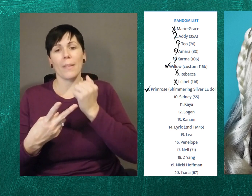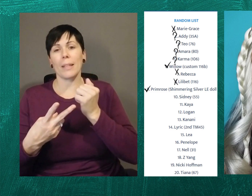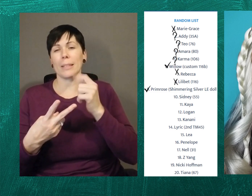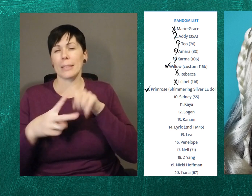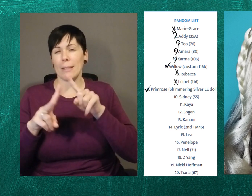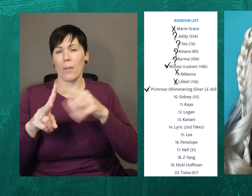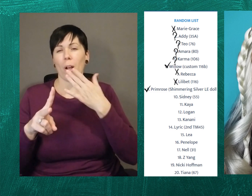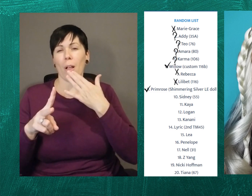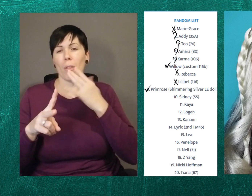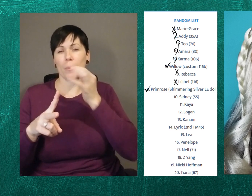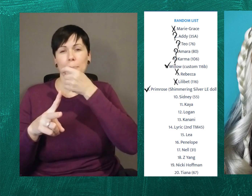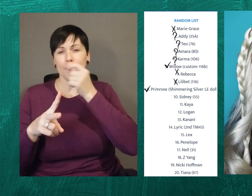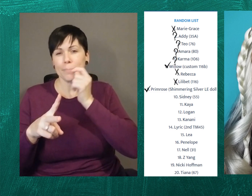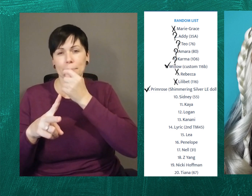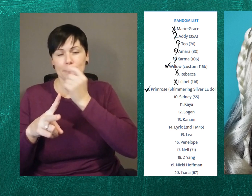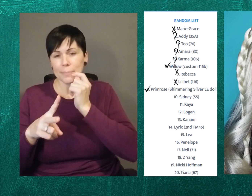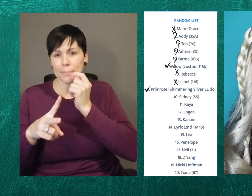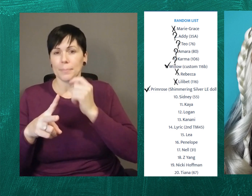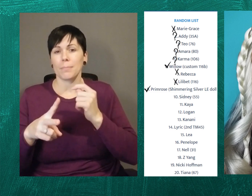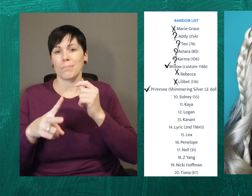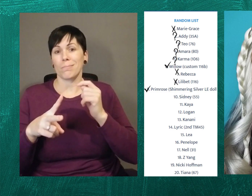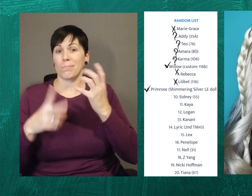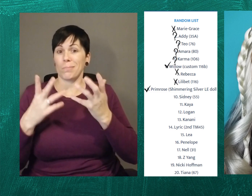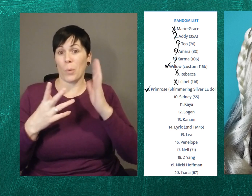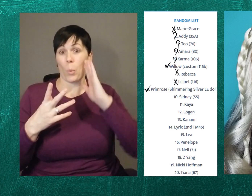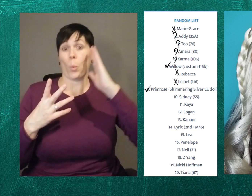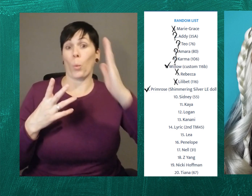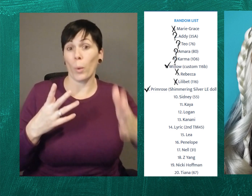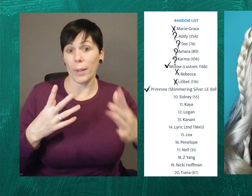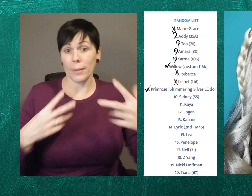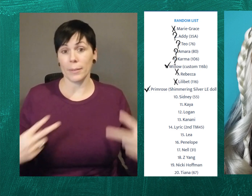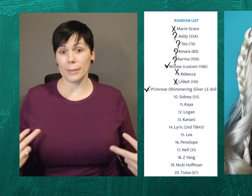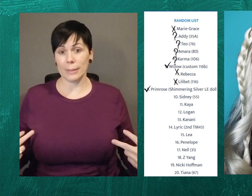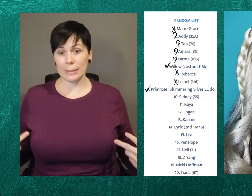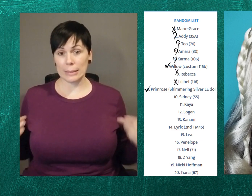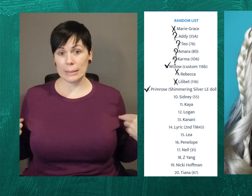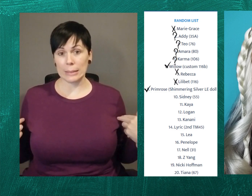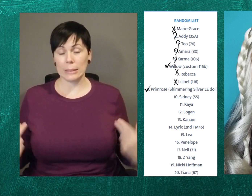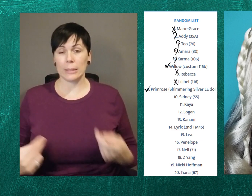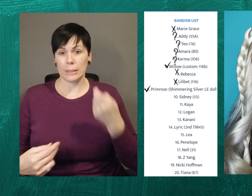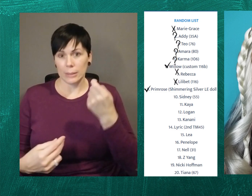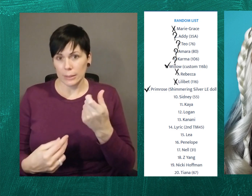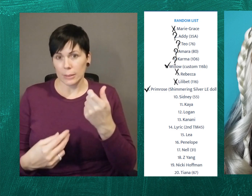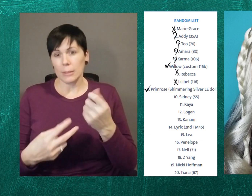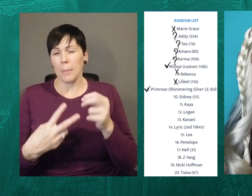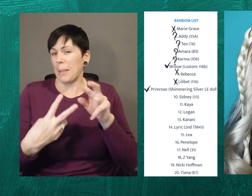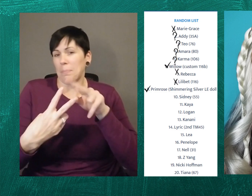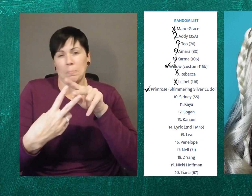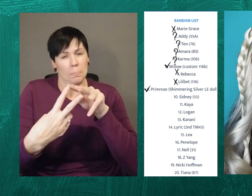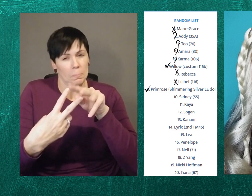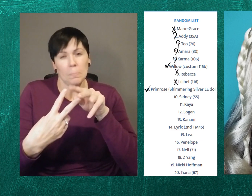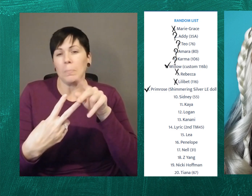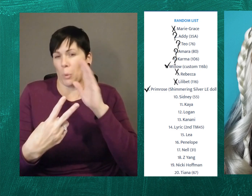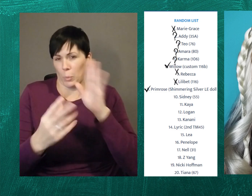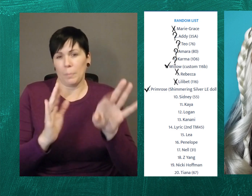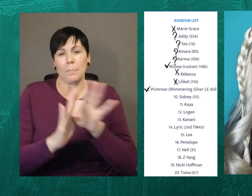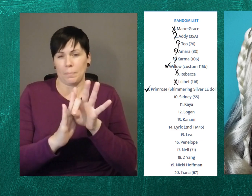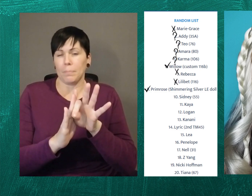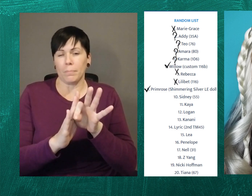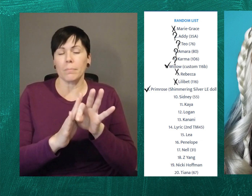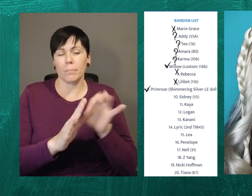and probably will end up giving a slight haircut to, and she wears more everyday looks. One of the two, yeah, I would pick one of